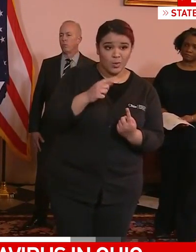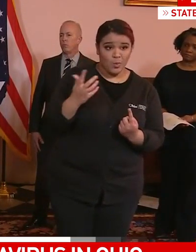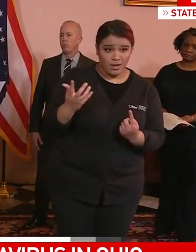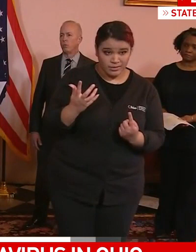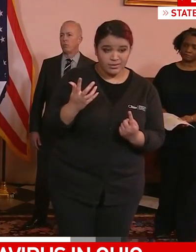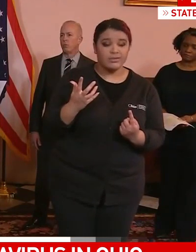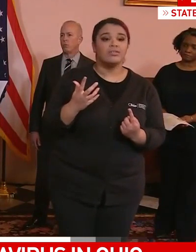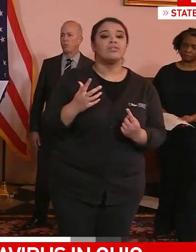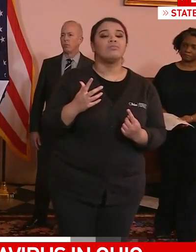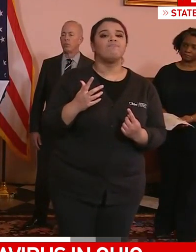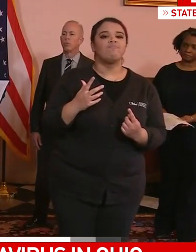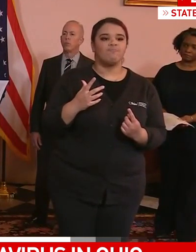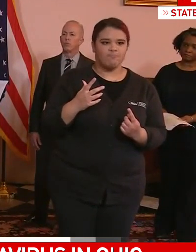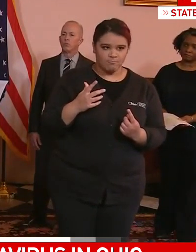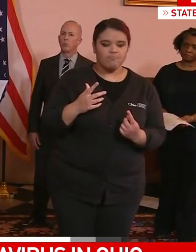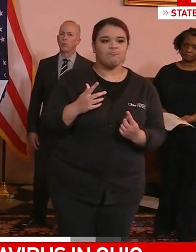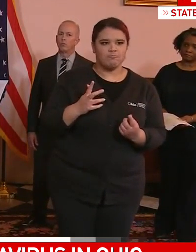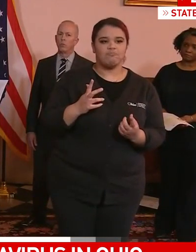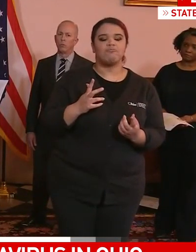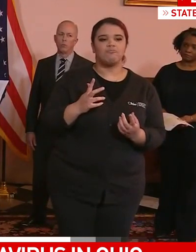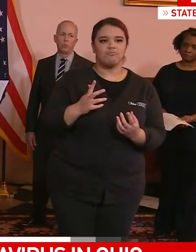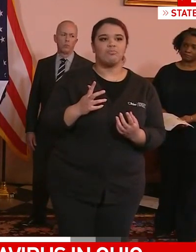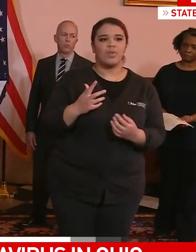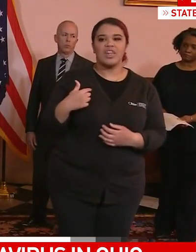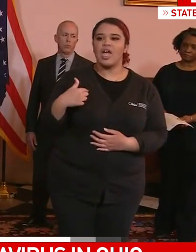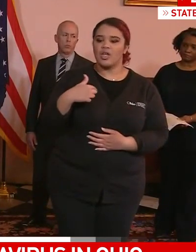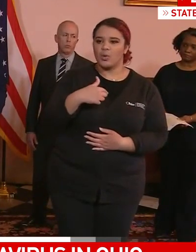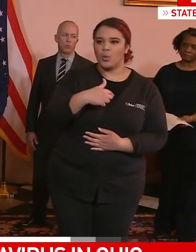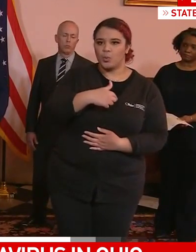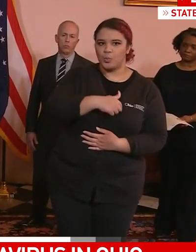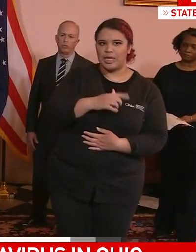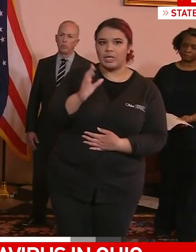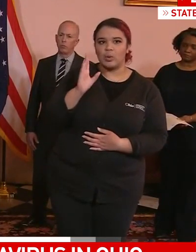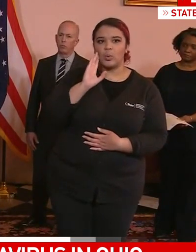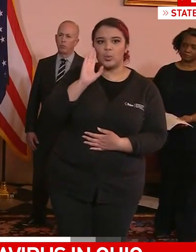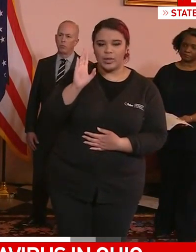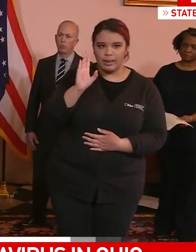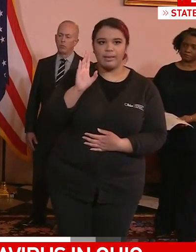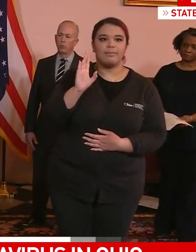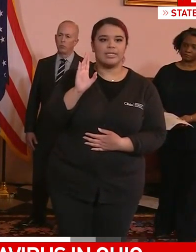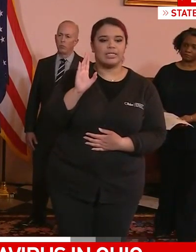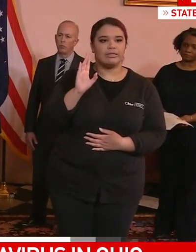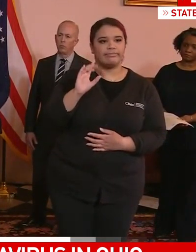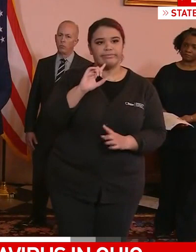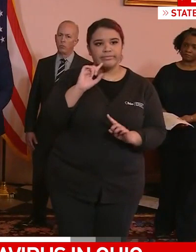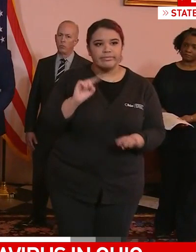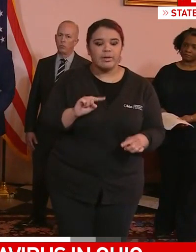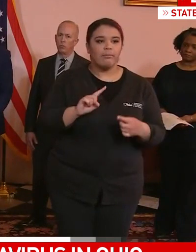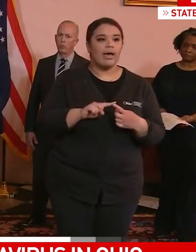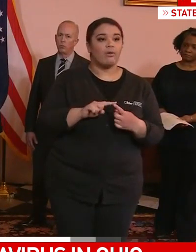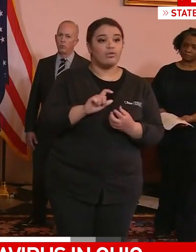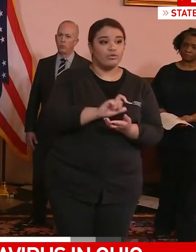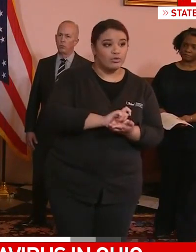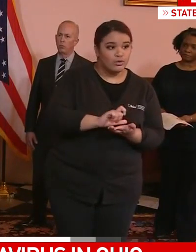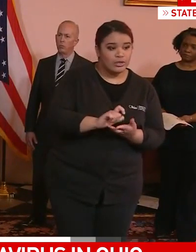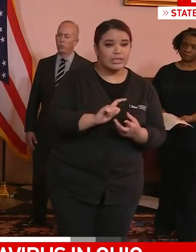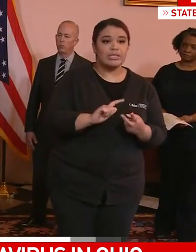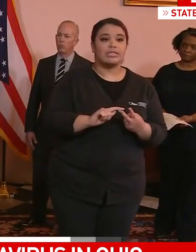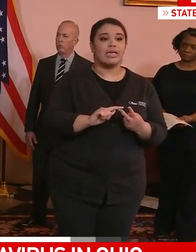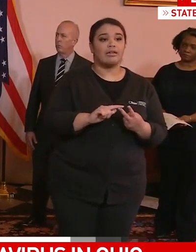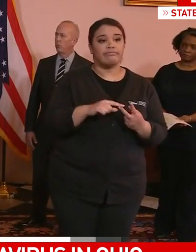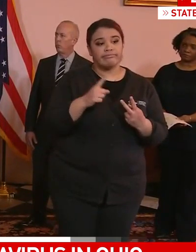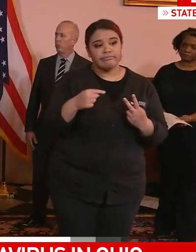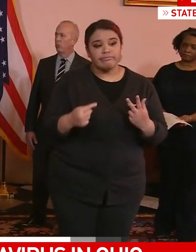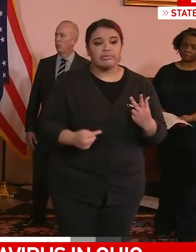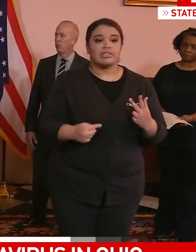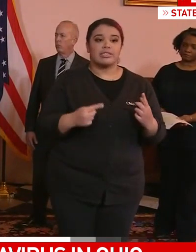consistent with an understanding about surgeries and other activities in our hospitals so